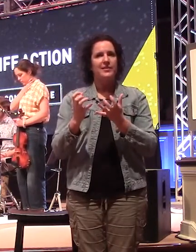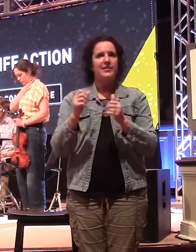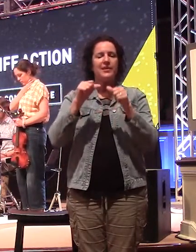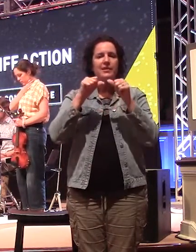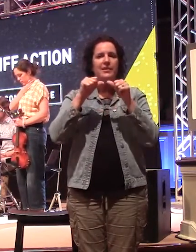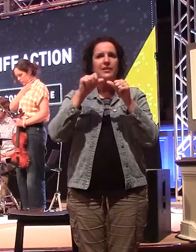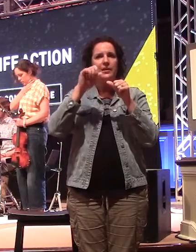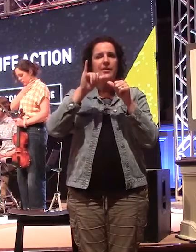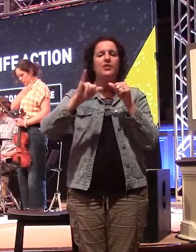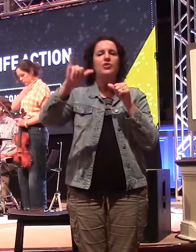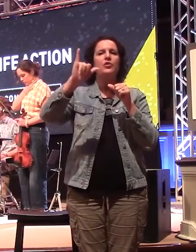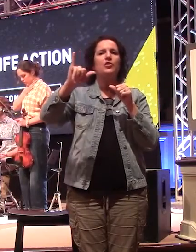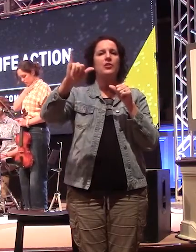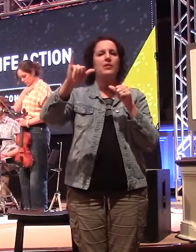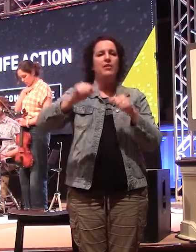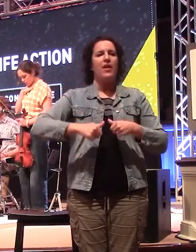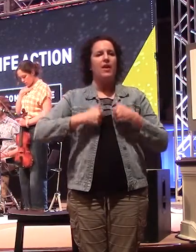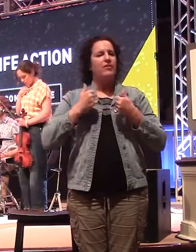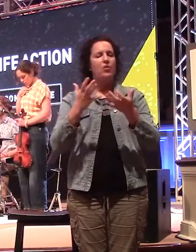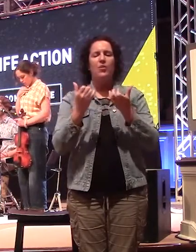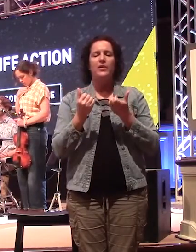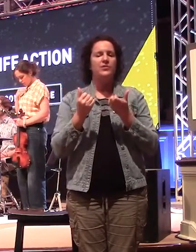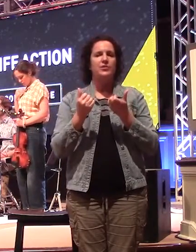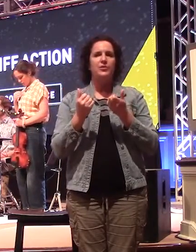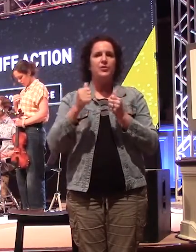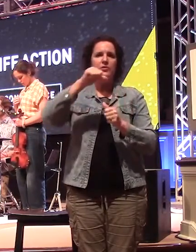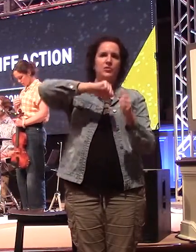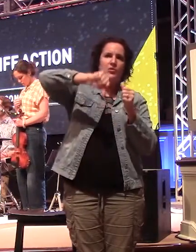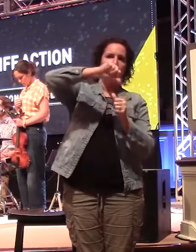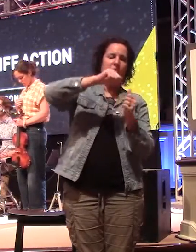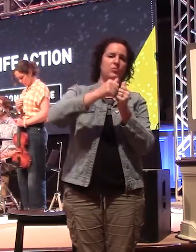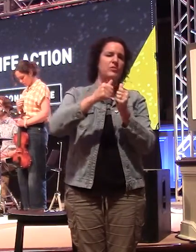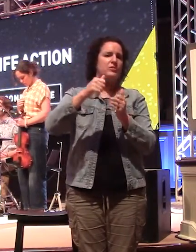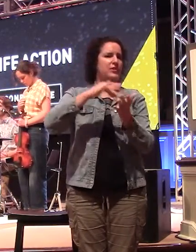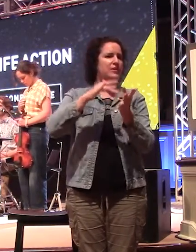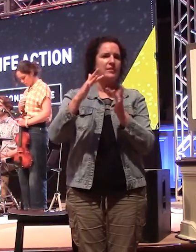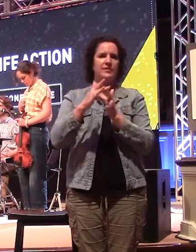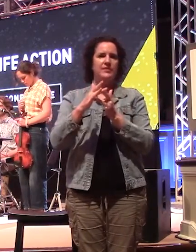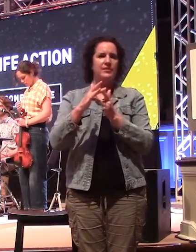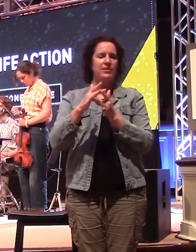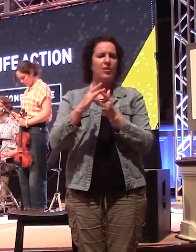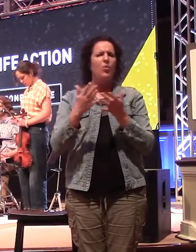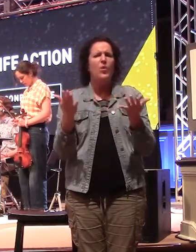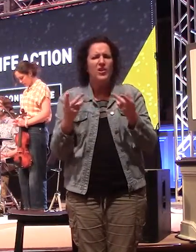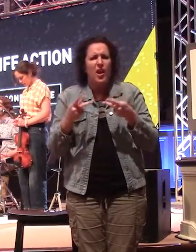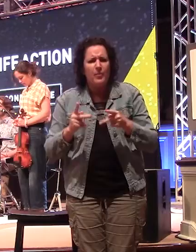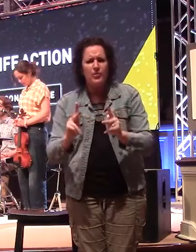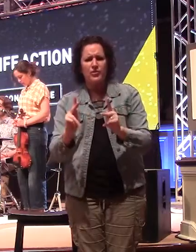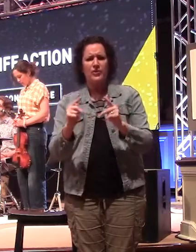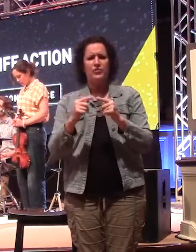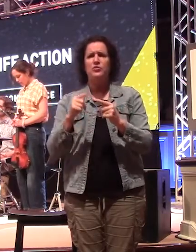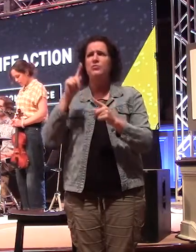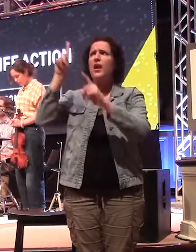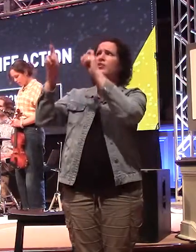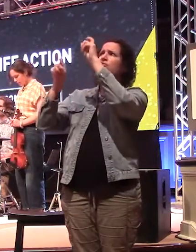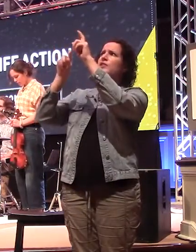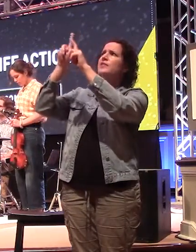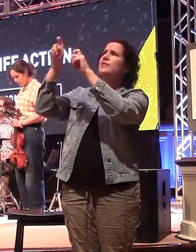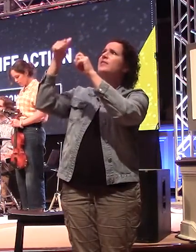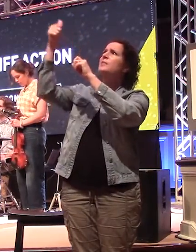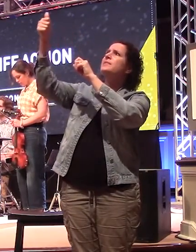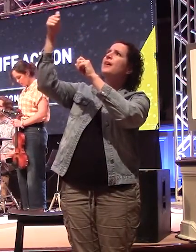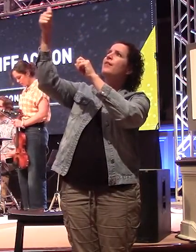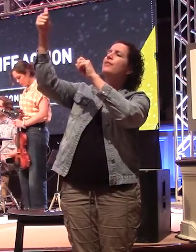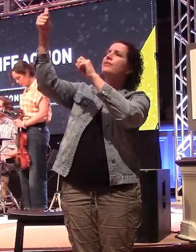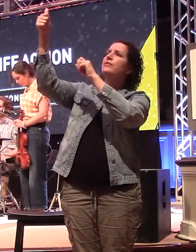He knew Jesus was the source of truth. What an opportunity that he had to actually ask Jesus